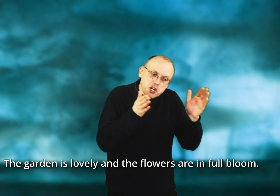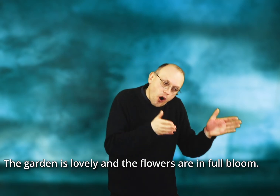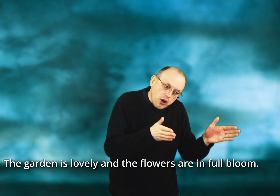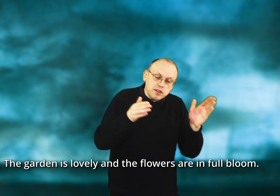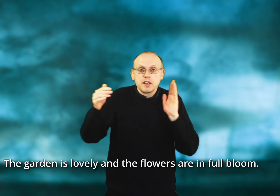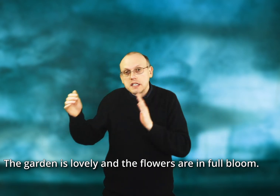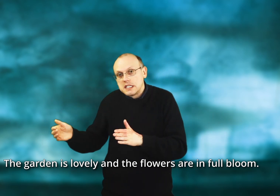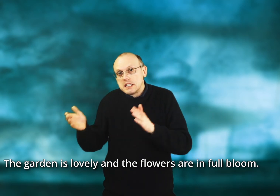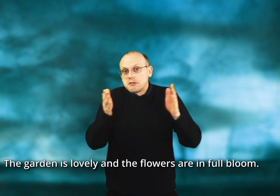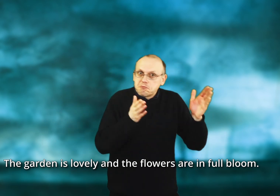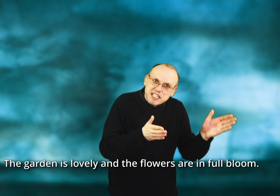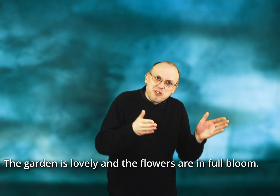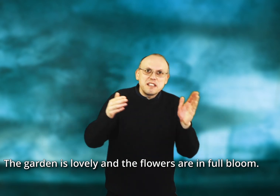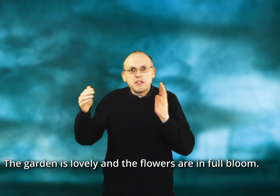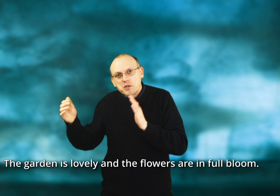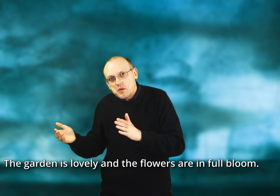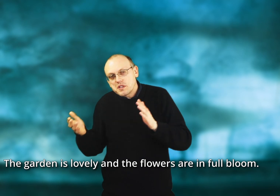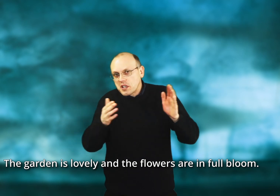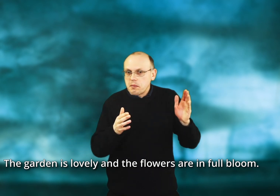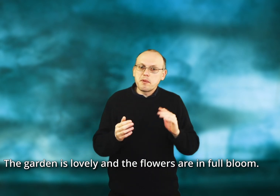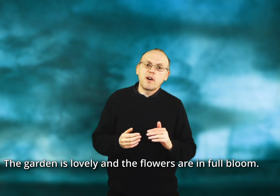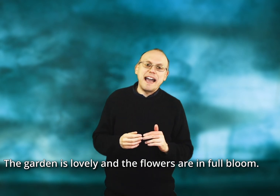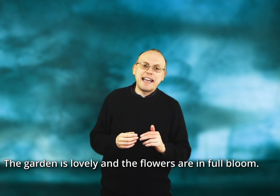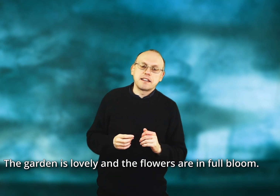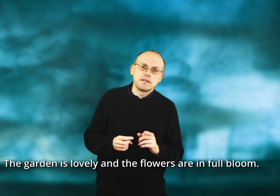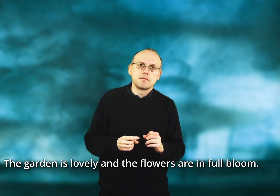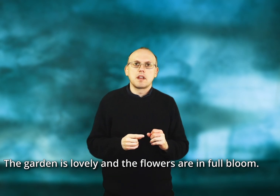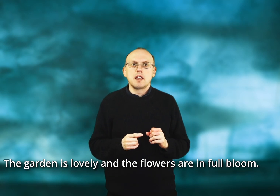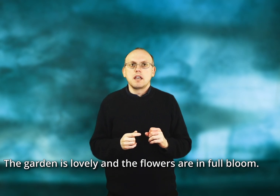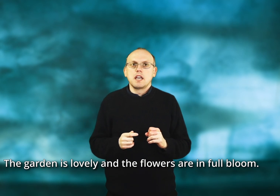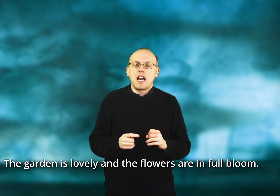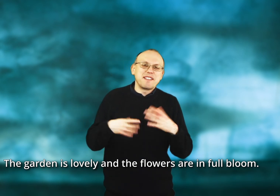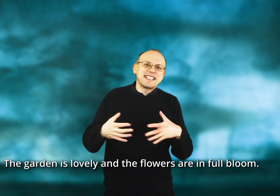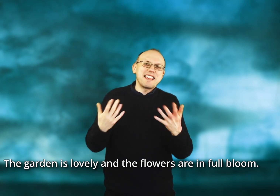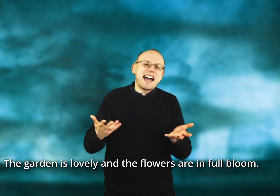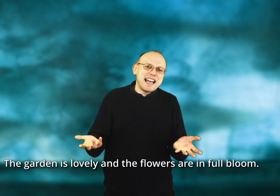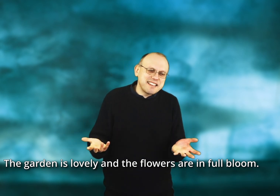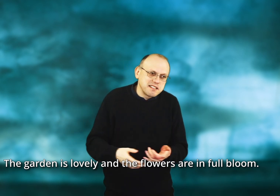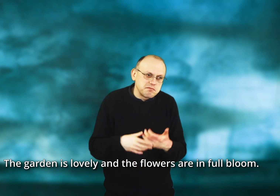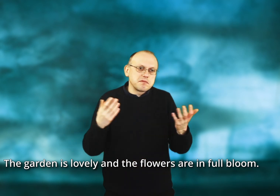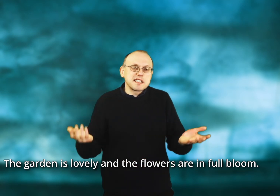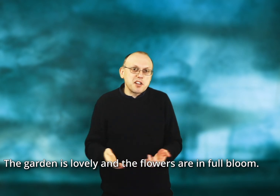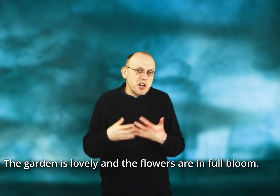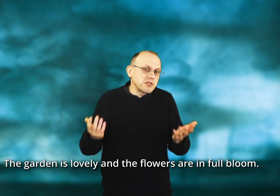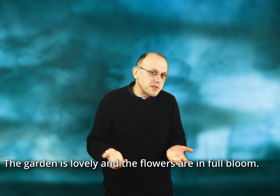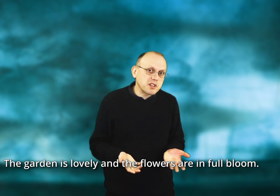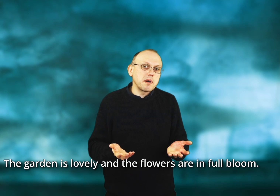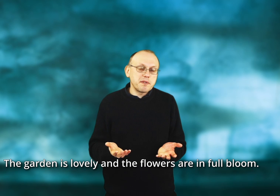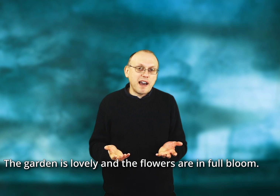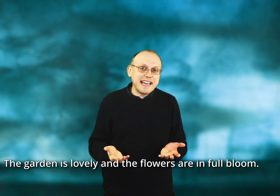short, we don't need to use a comma before and. Having said that, it doesn't hurt to put a comma before and. You've